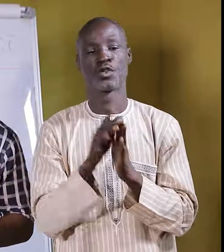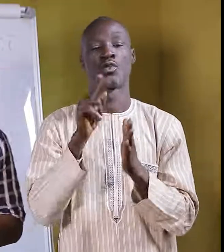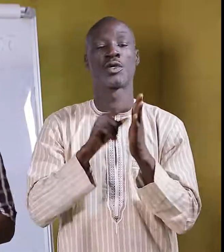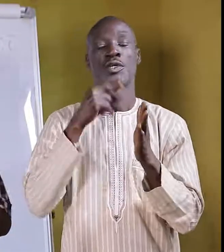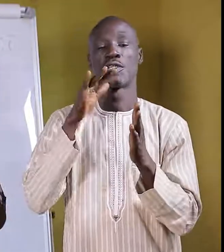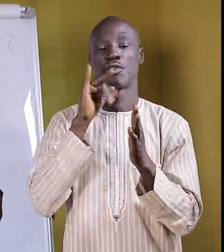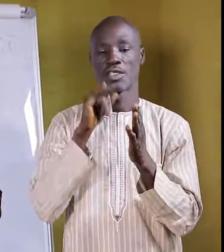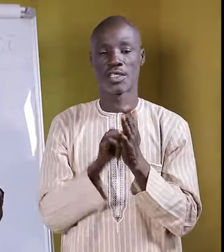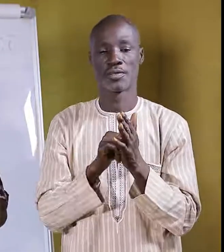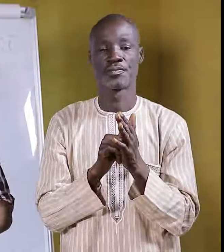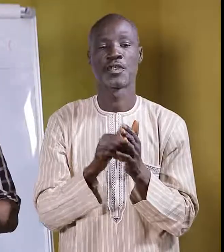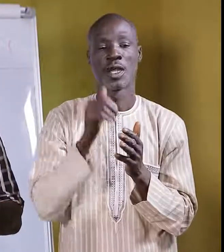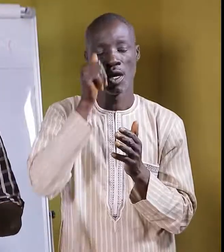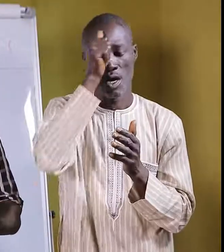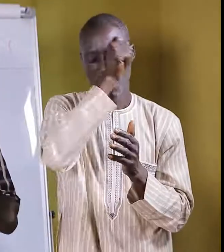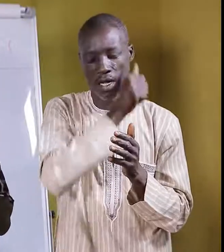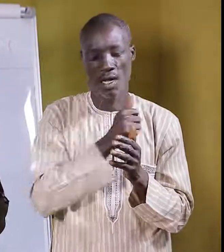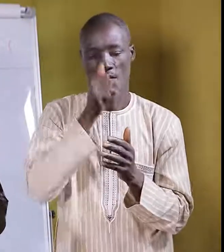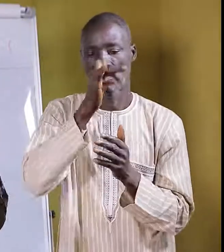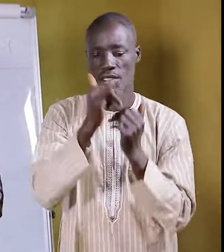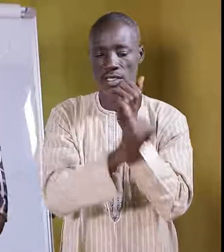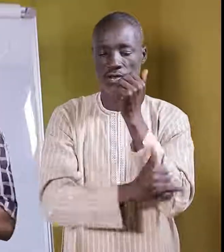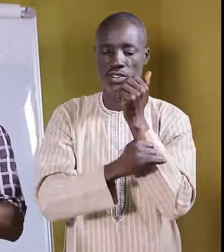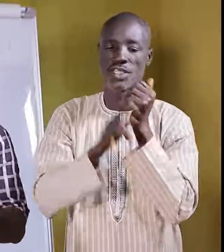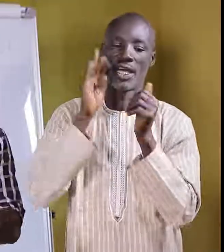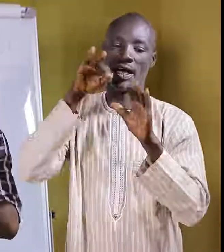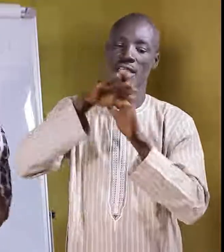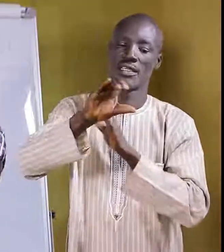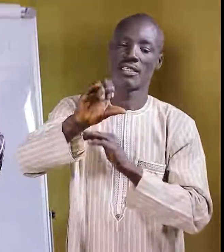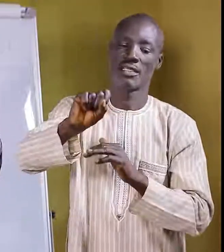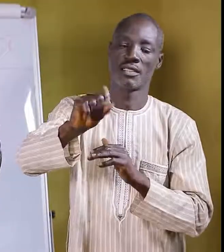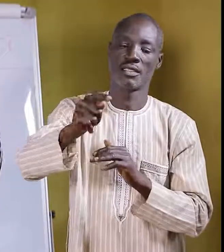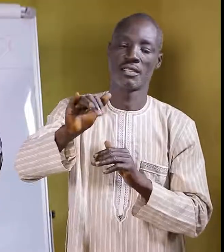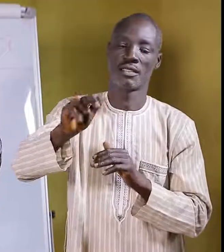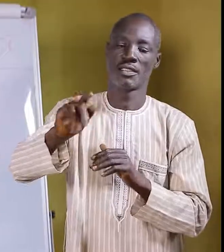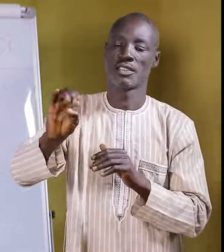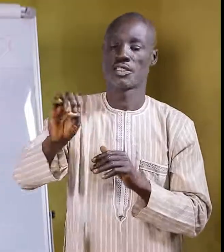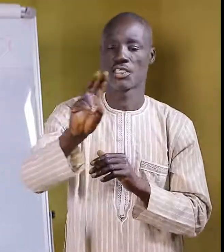saying now is that African countries are in stage 2, because most times after this